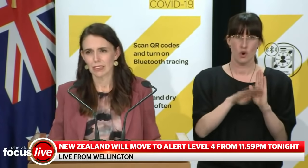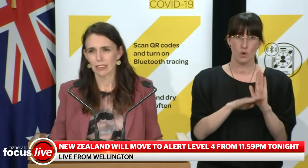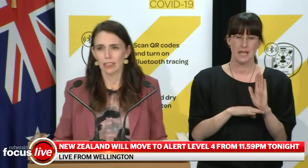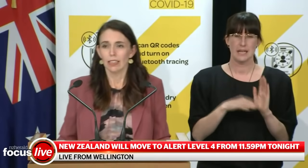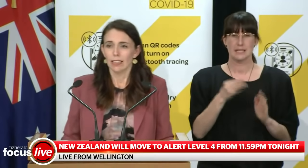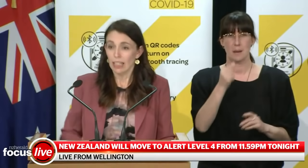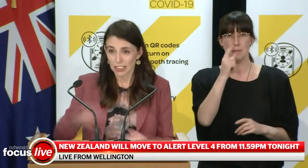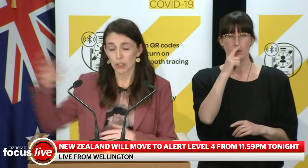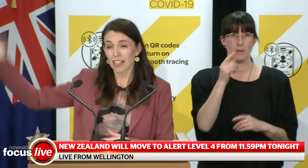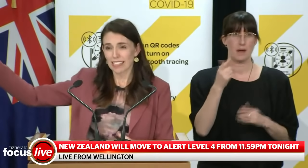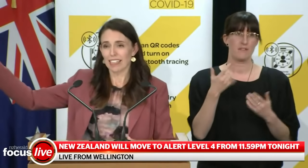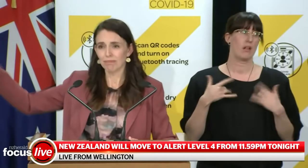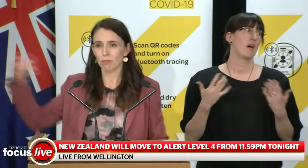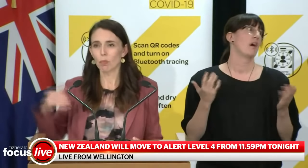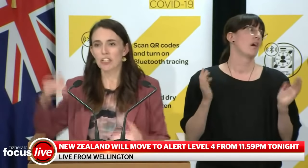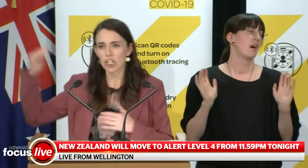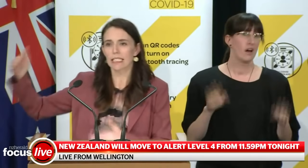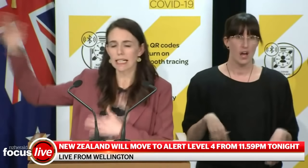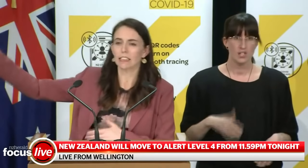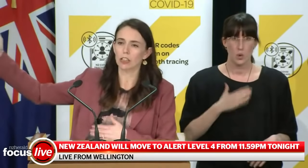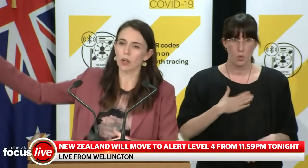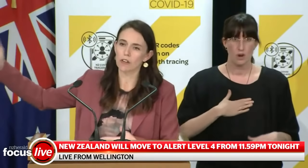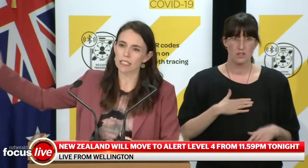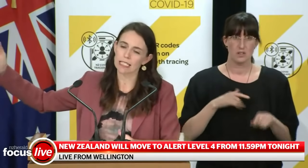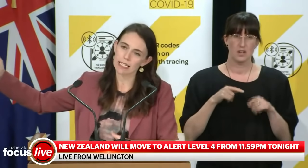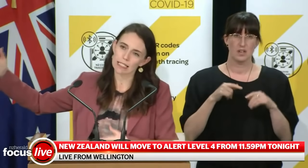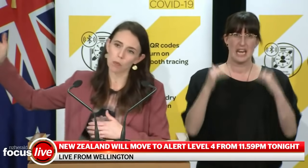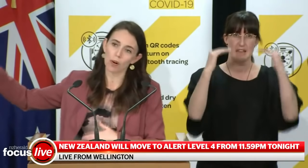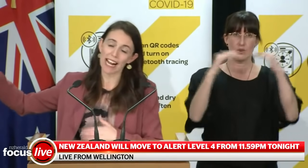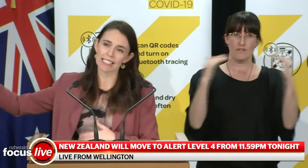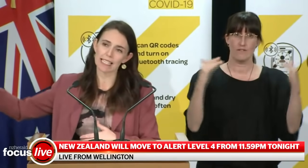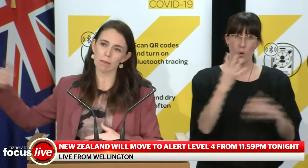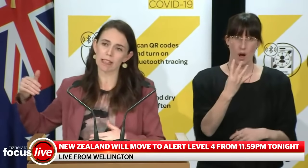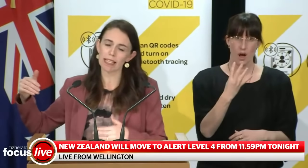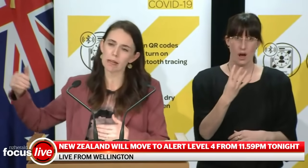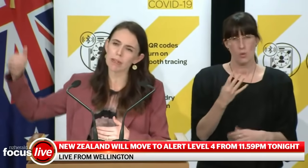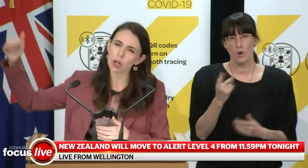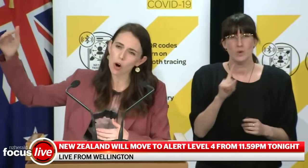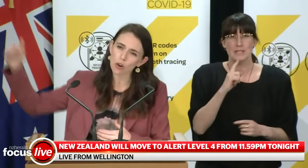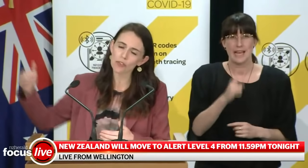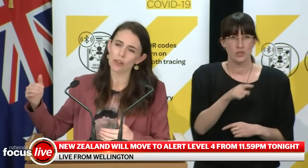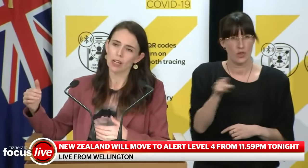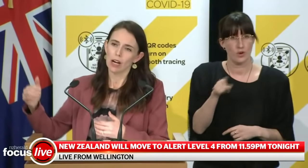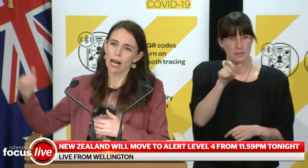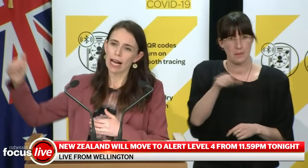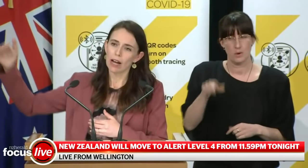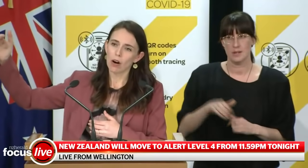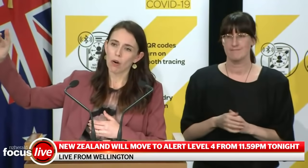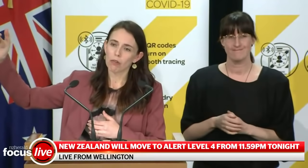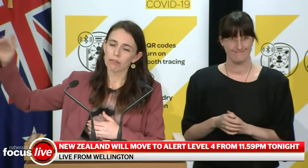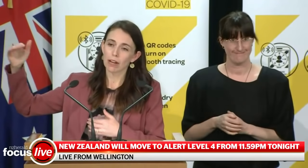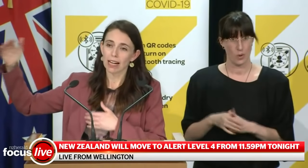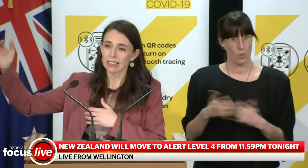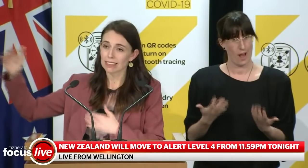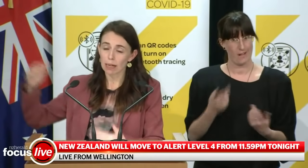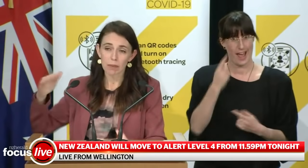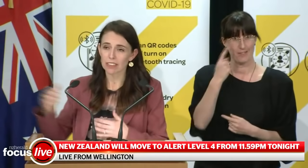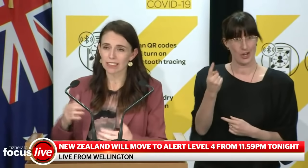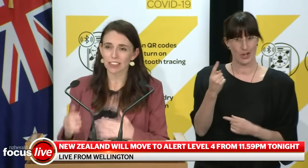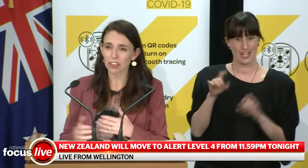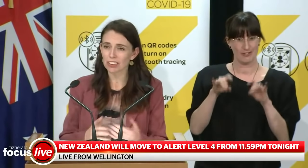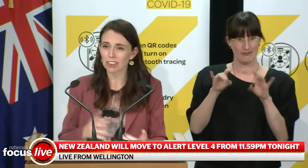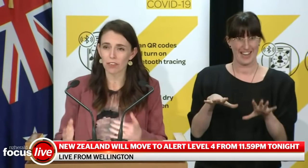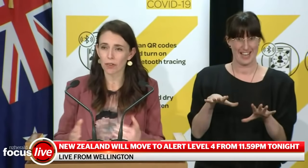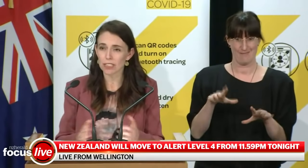4 lockdown? Australia. We just need to look overseas at what has happened there because of some